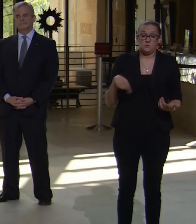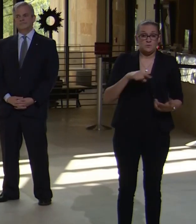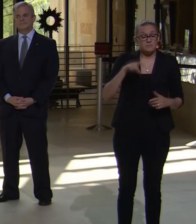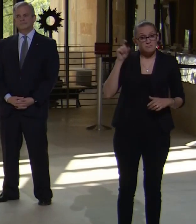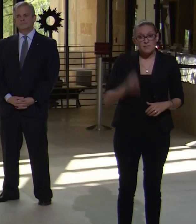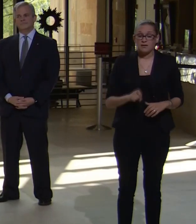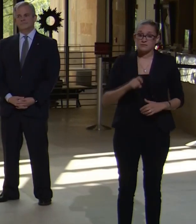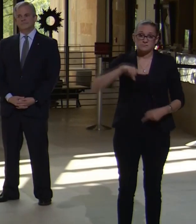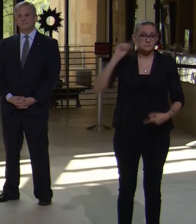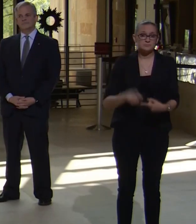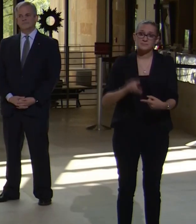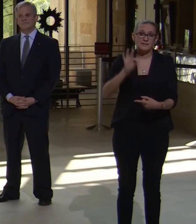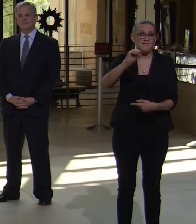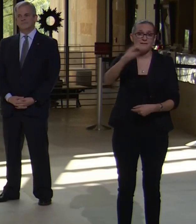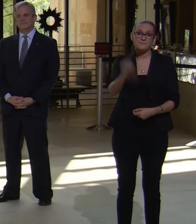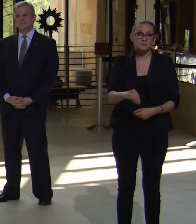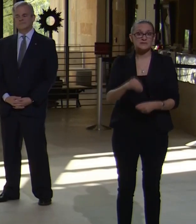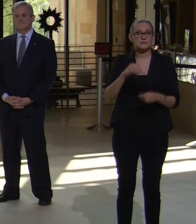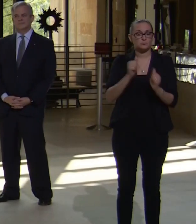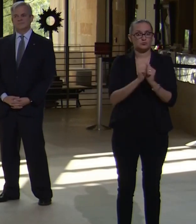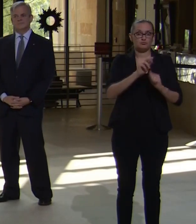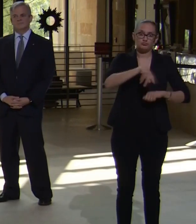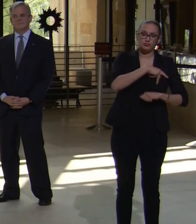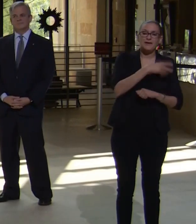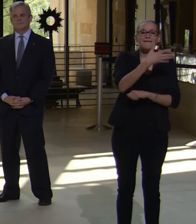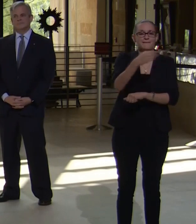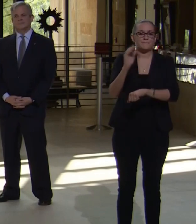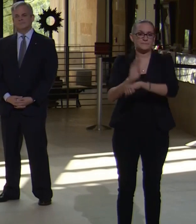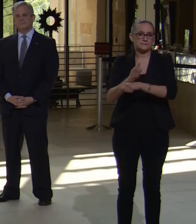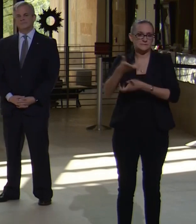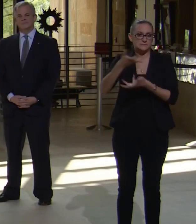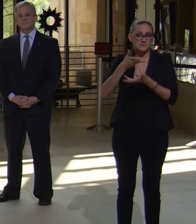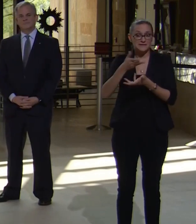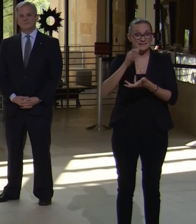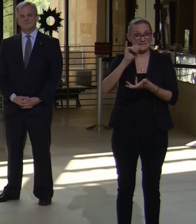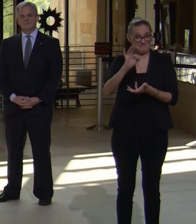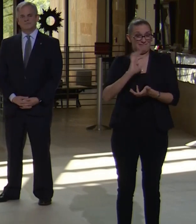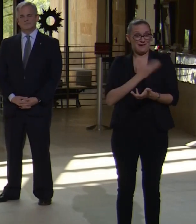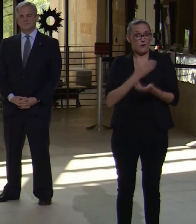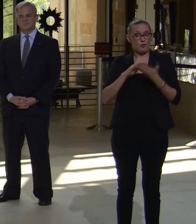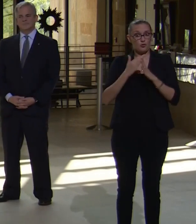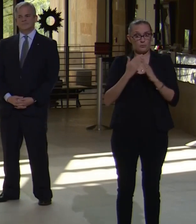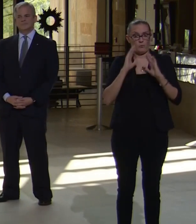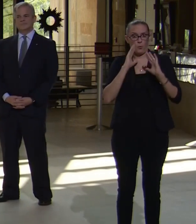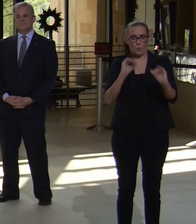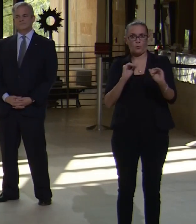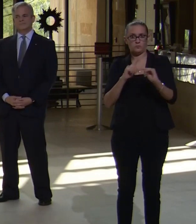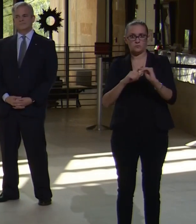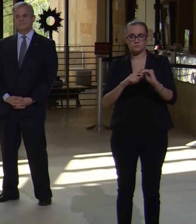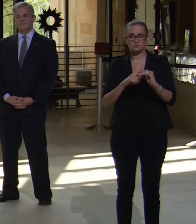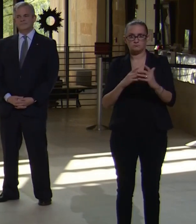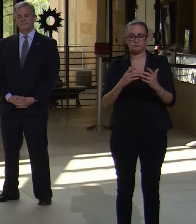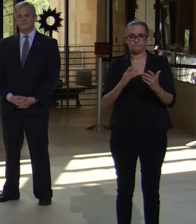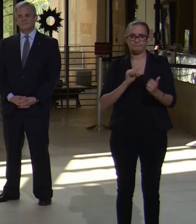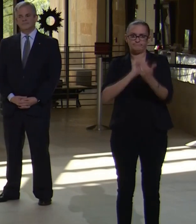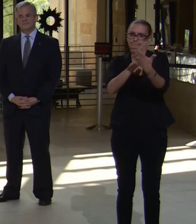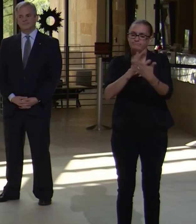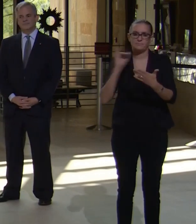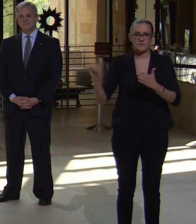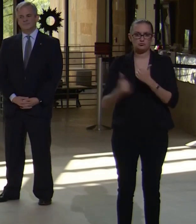to a 90% reduction in personal and business interactions if our community hopes to meet this threat.